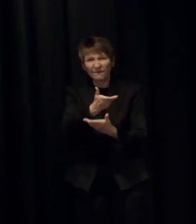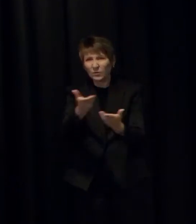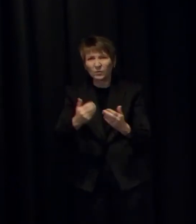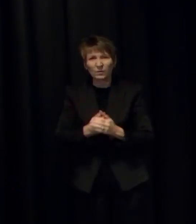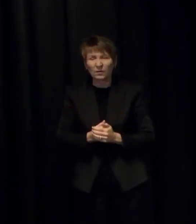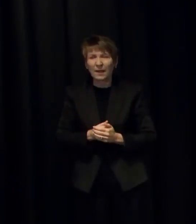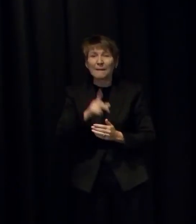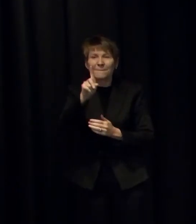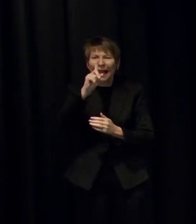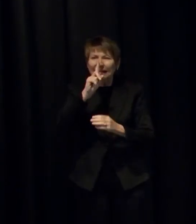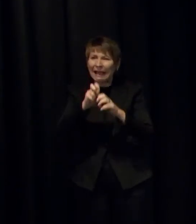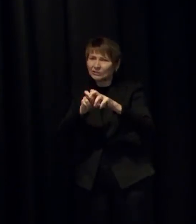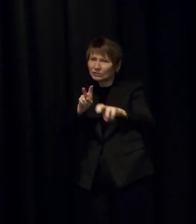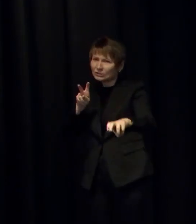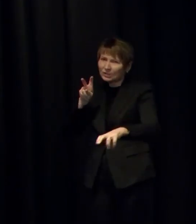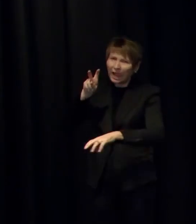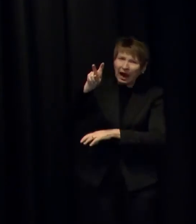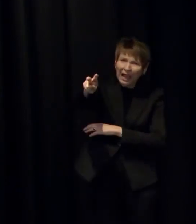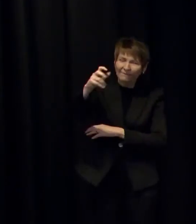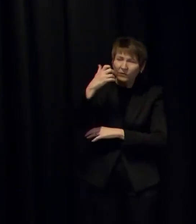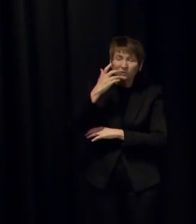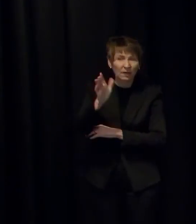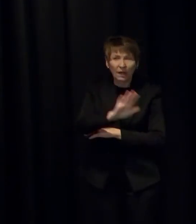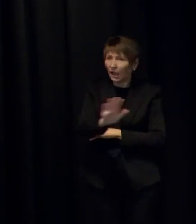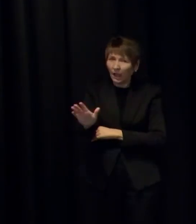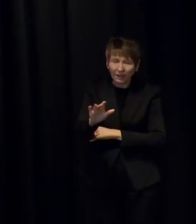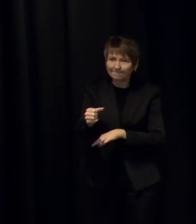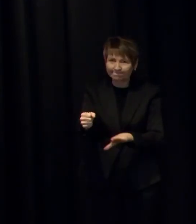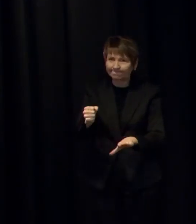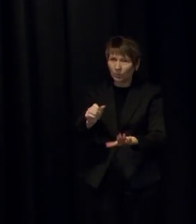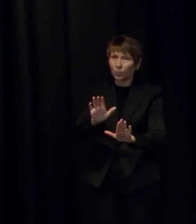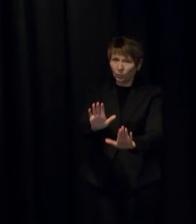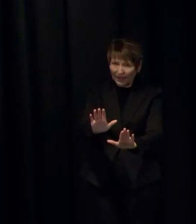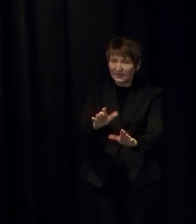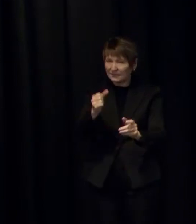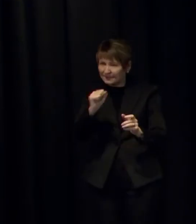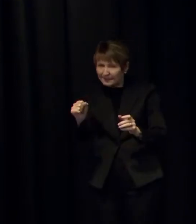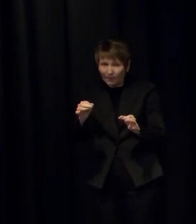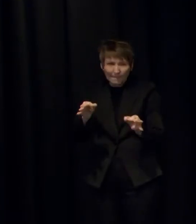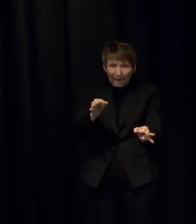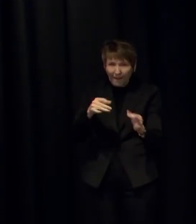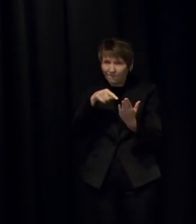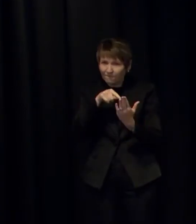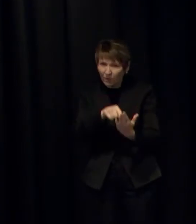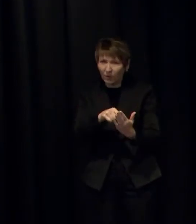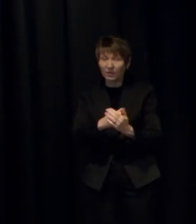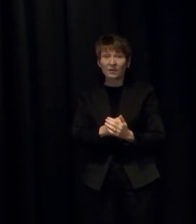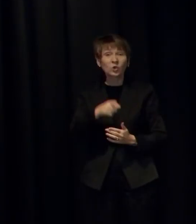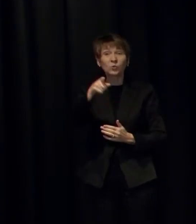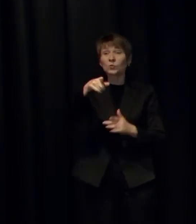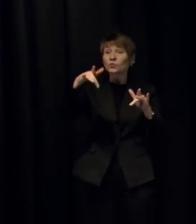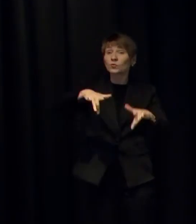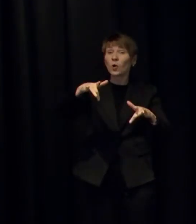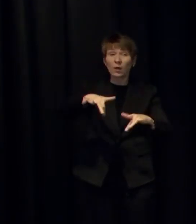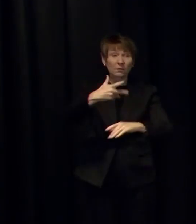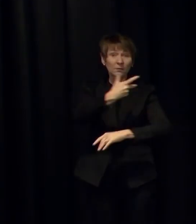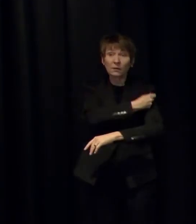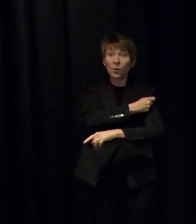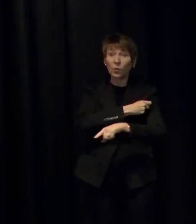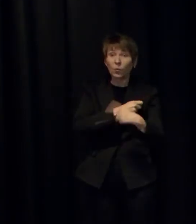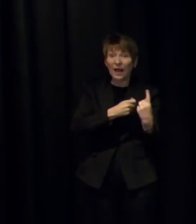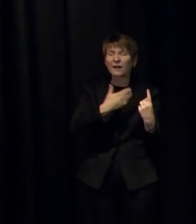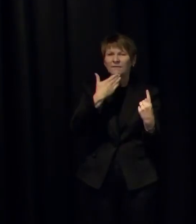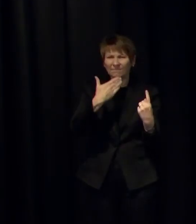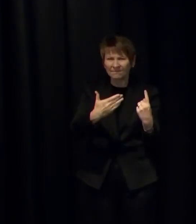on this. If you've got a second appointment, make sure you turn up. If you can bring it forward, please do so. If you haven't made a first dose appointment yet, book one. There